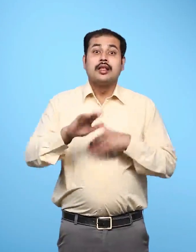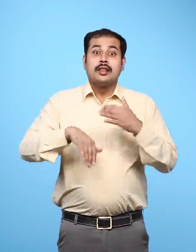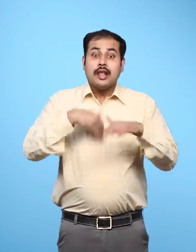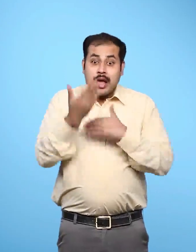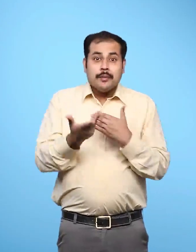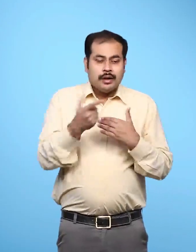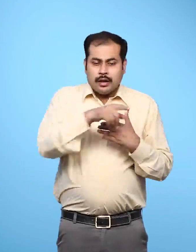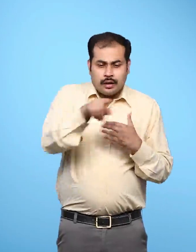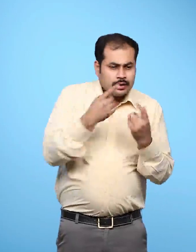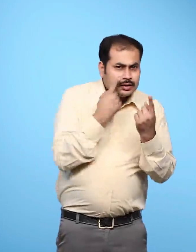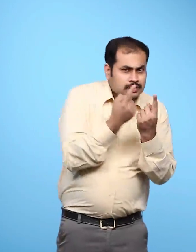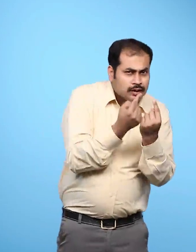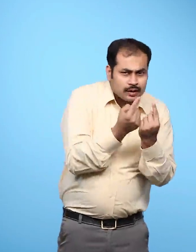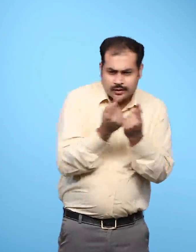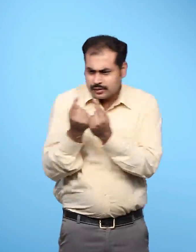Number 4.